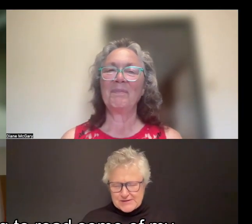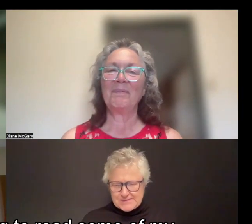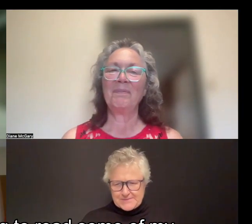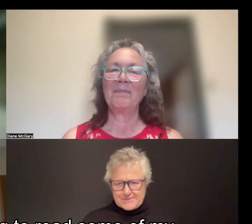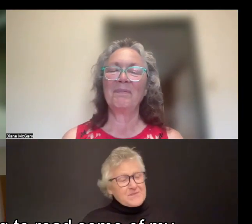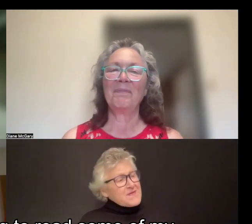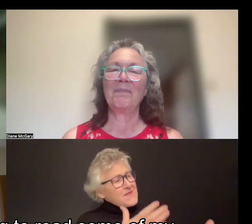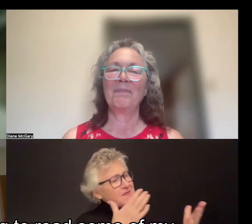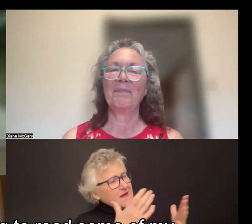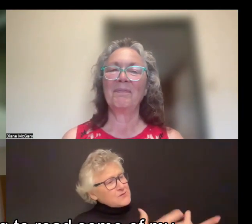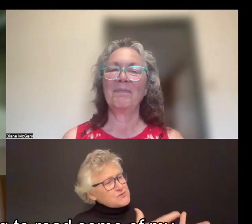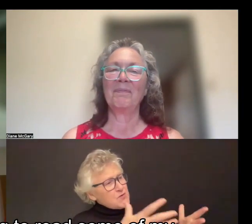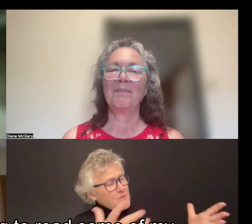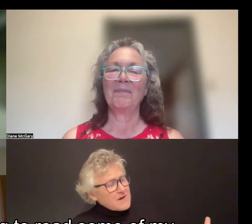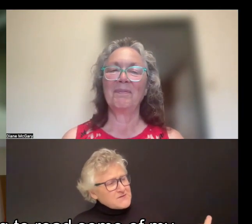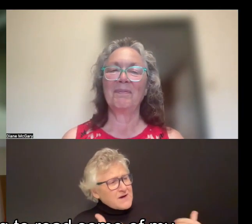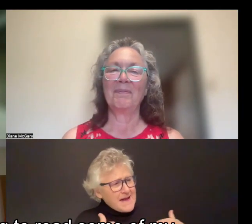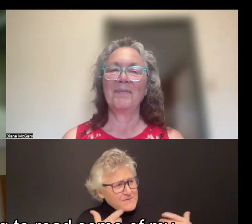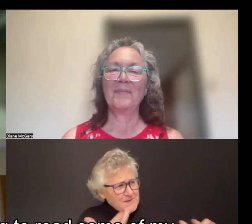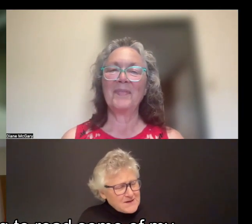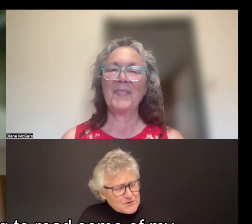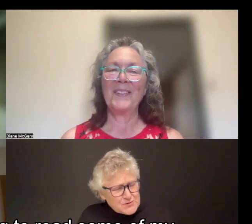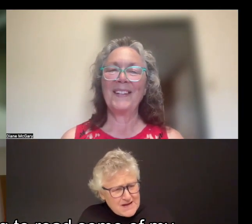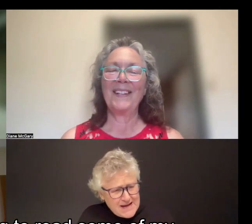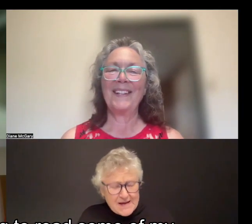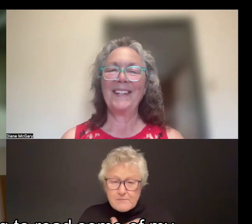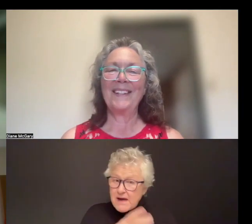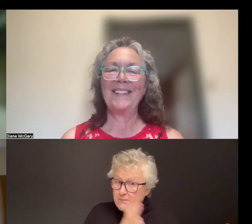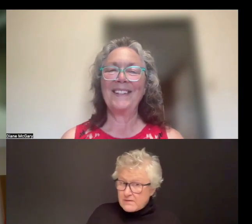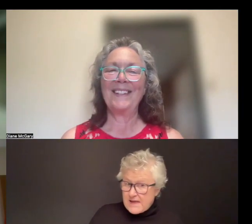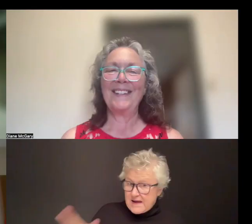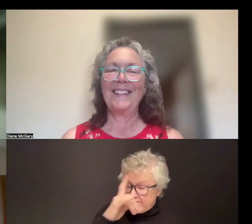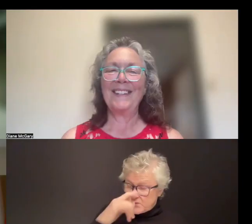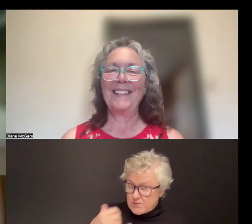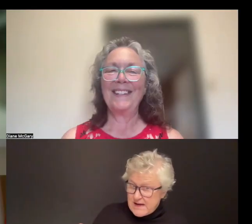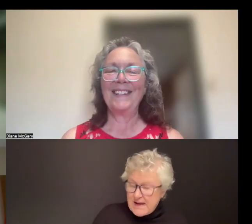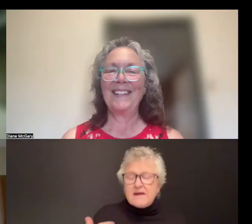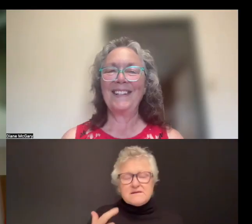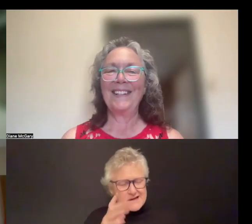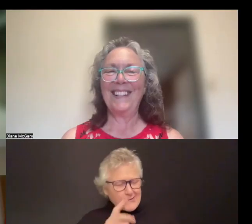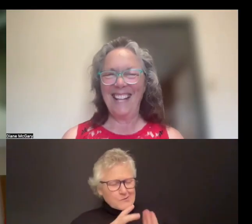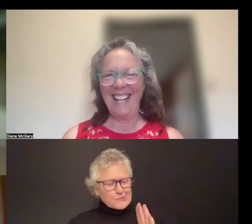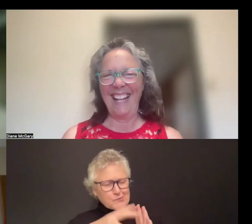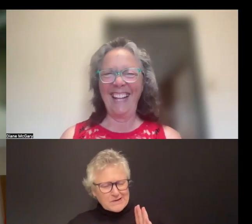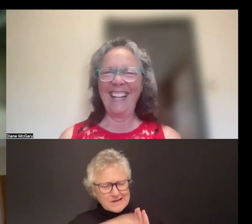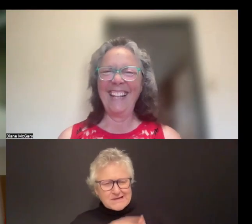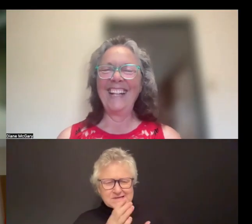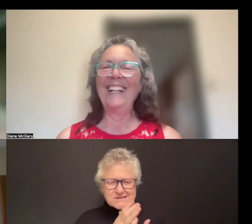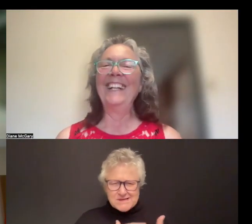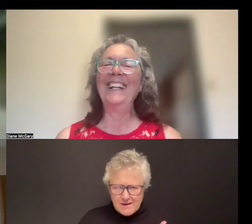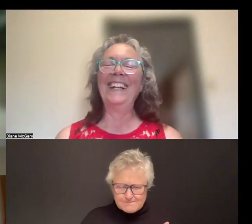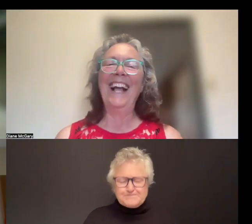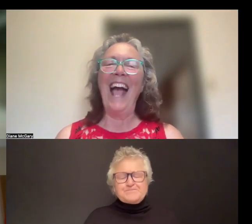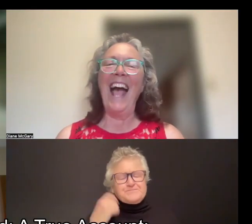going to read some of my most recent novel, which is called, and I love long, wordy titles. It makes my